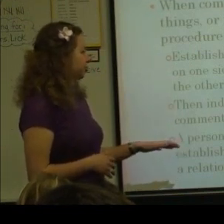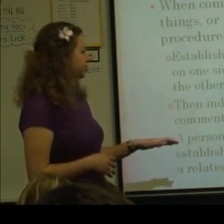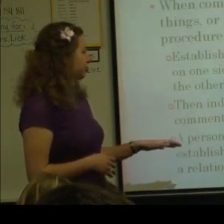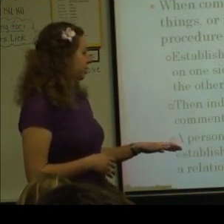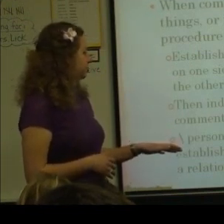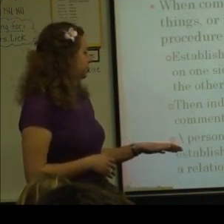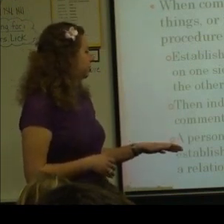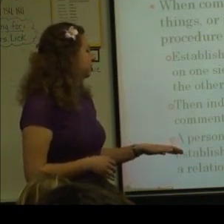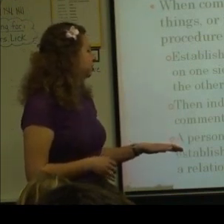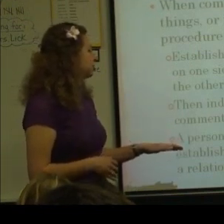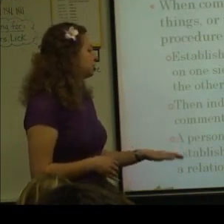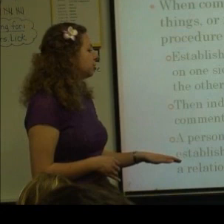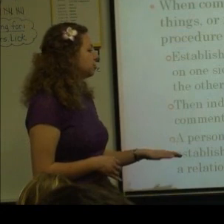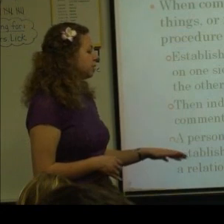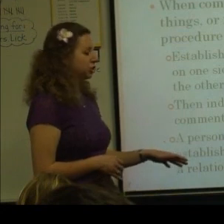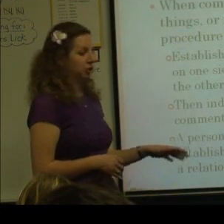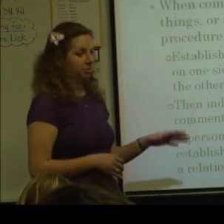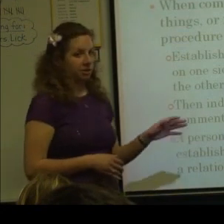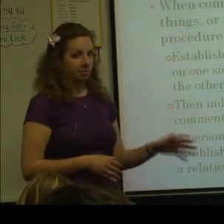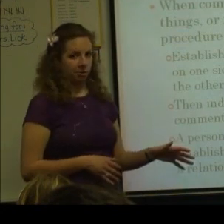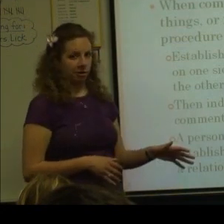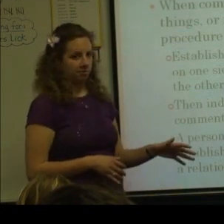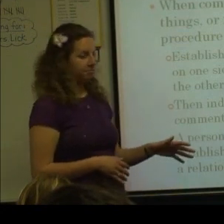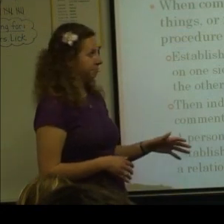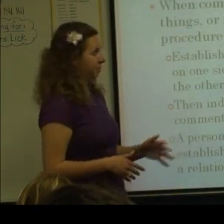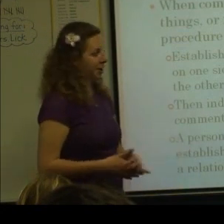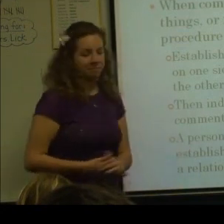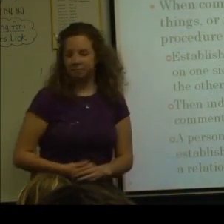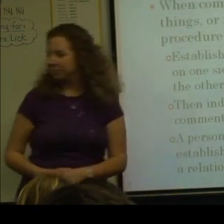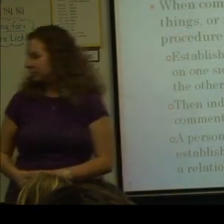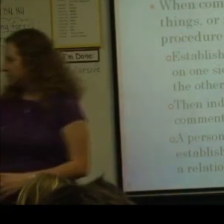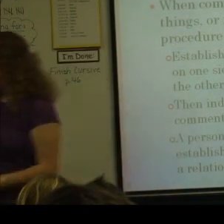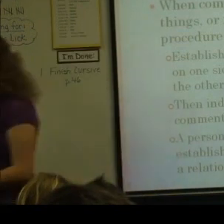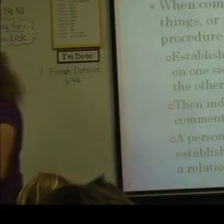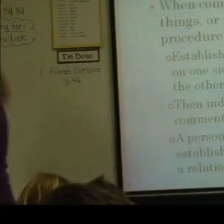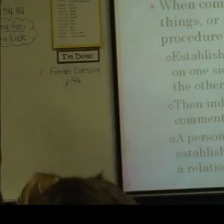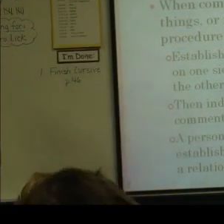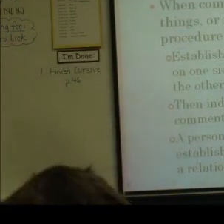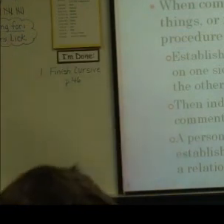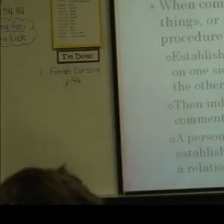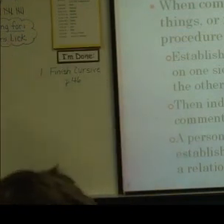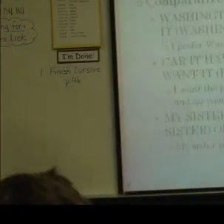pronoun location to show a relationship with that pronoun. Okay? So what that means,